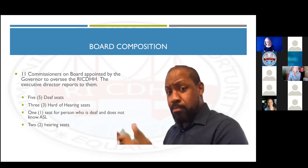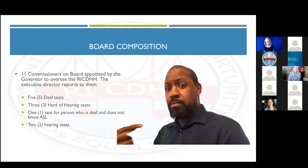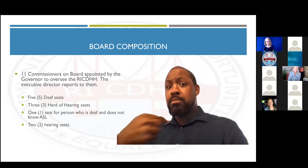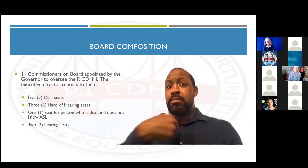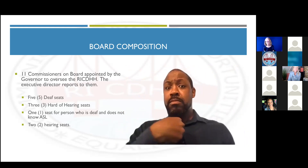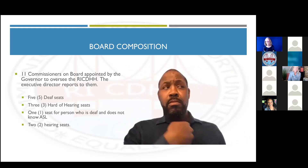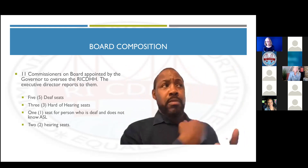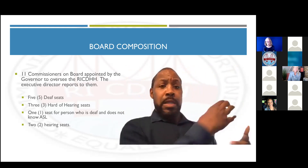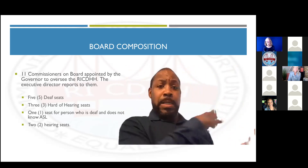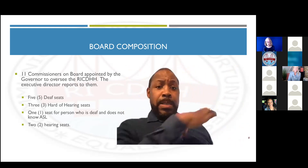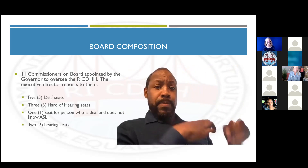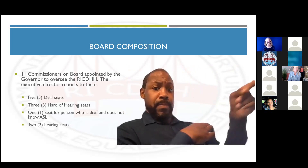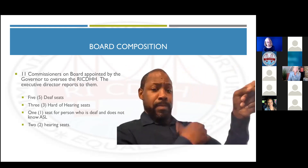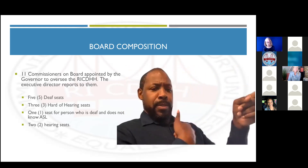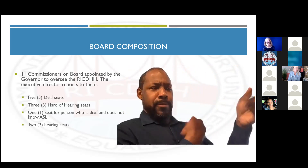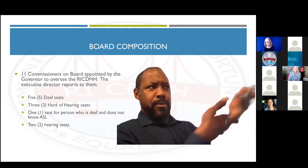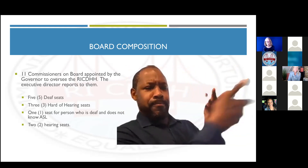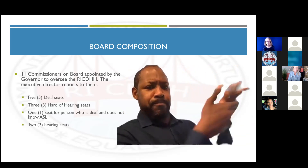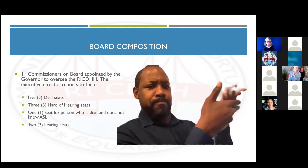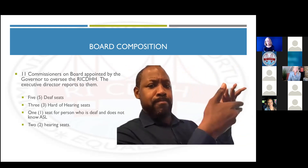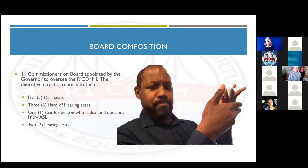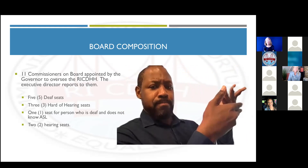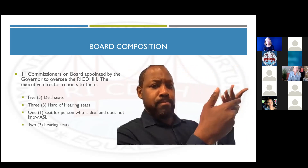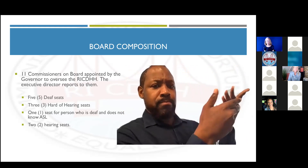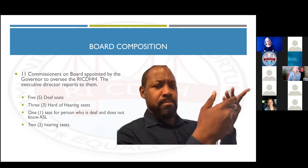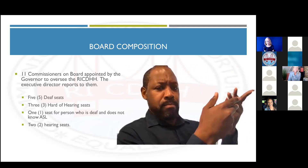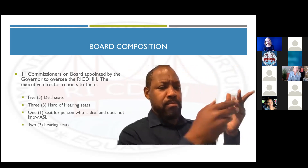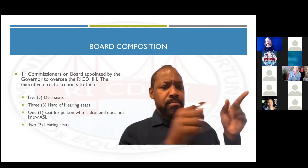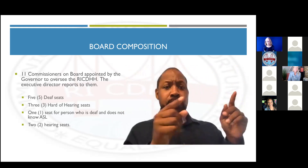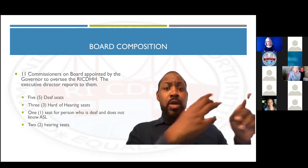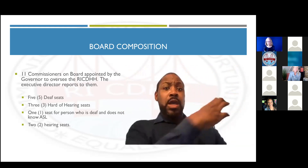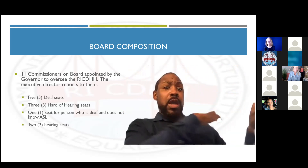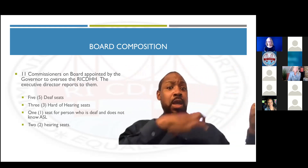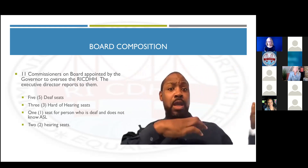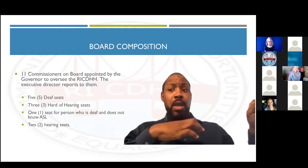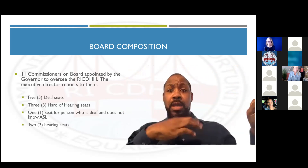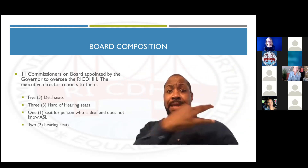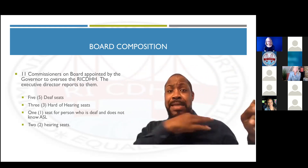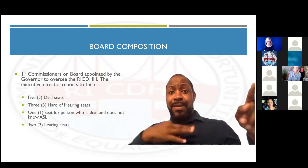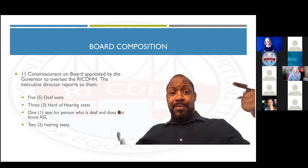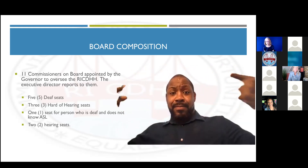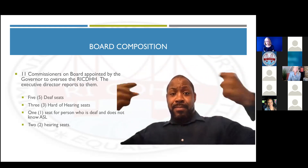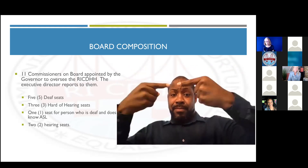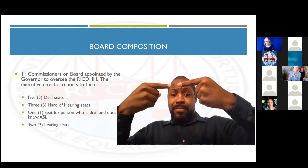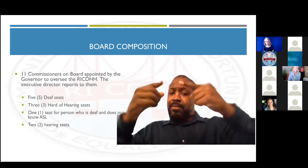So I take care of the everyday running of the commission, and then I interact with the Board of Commissioners for my